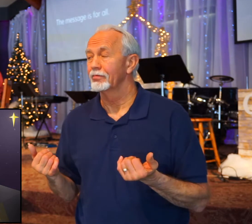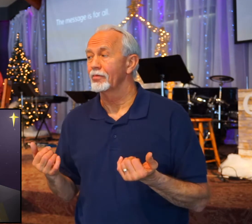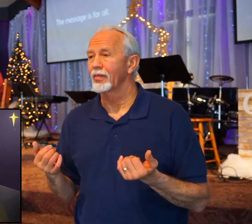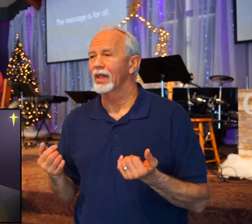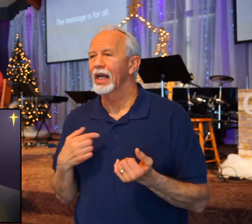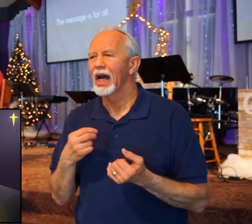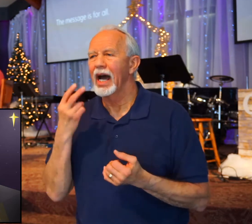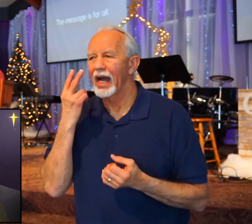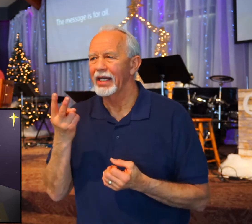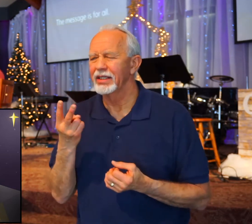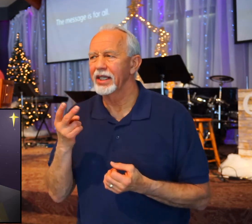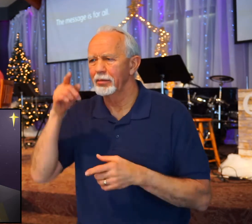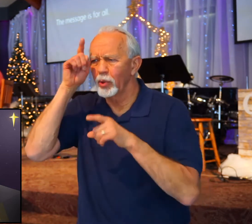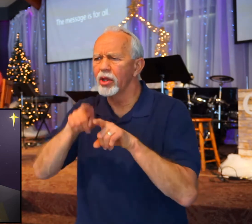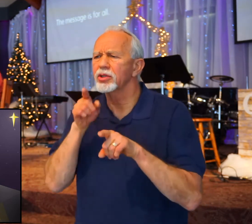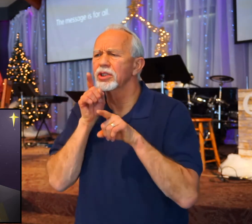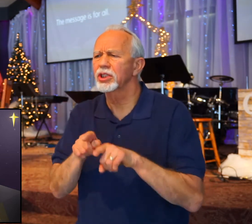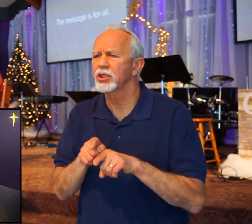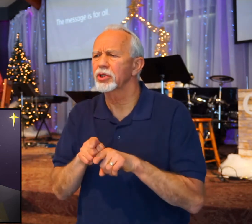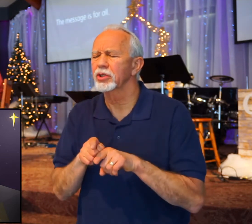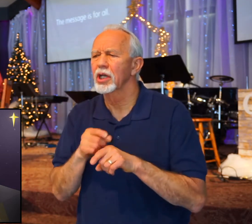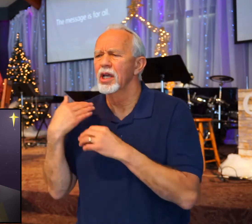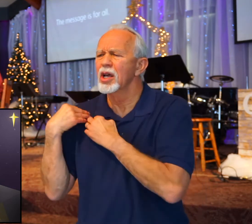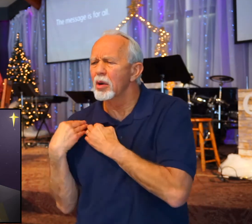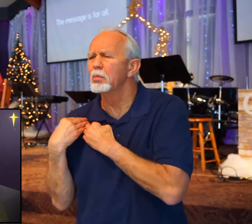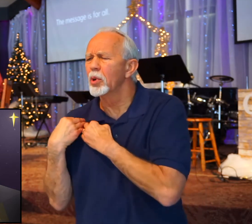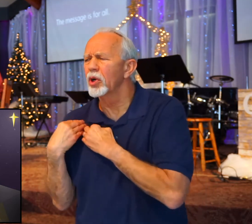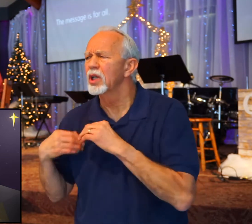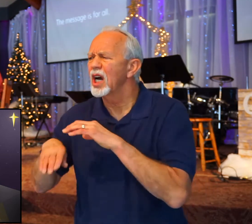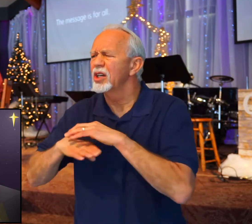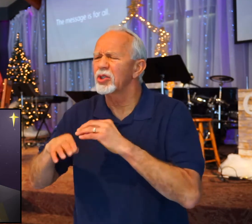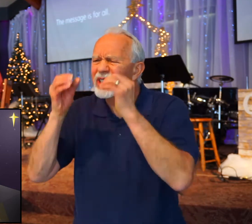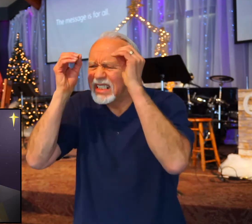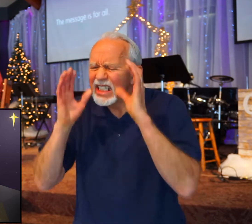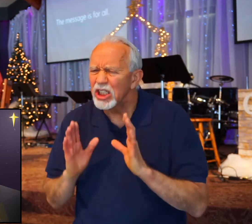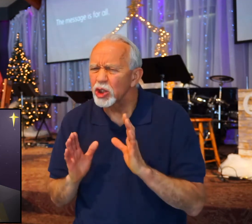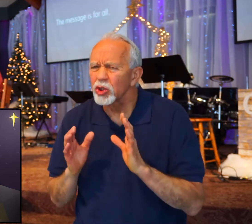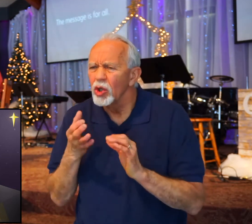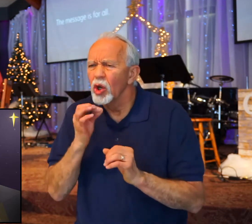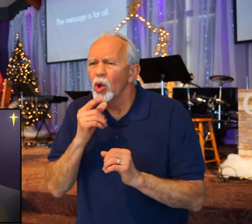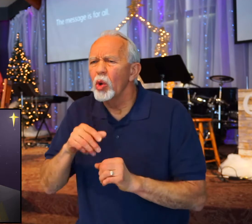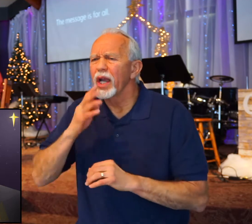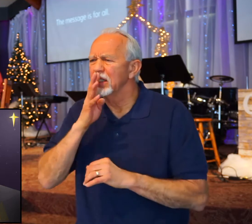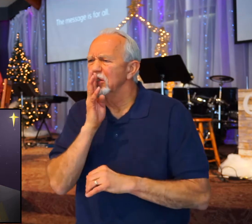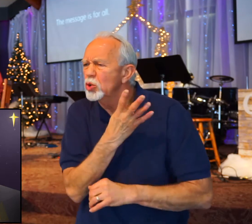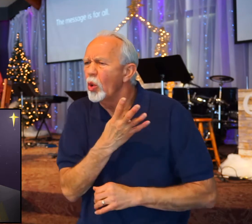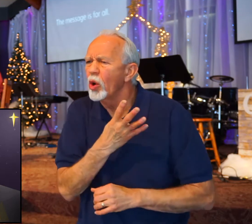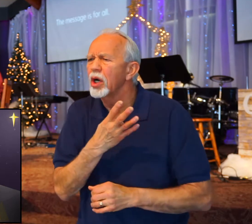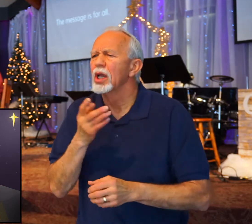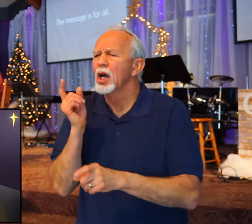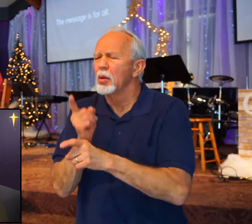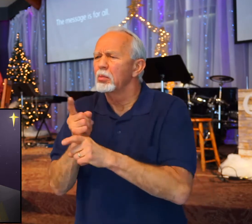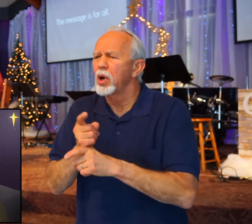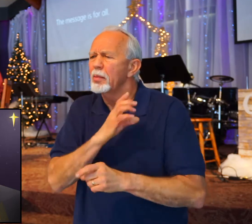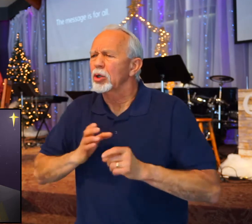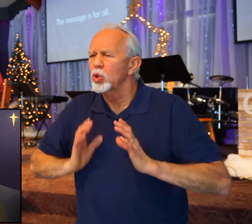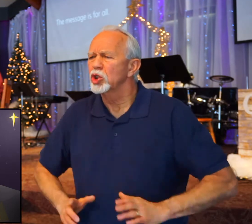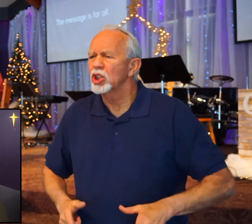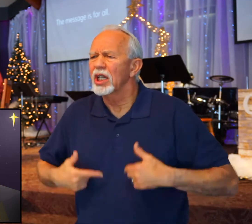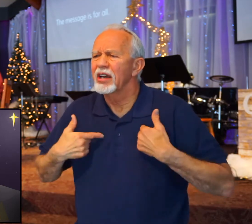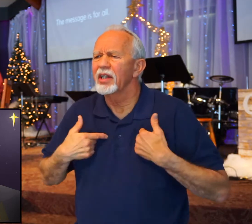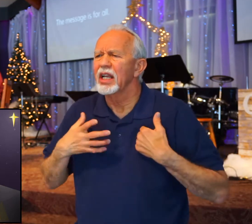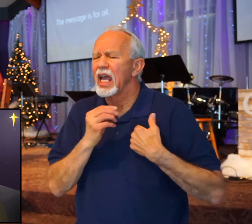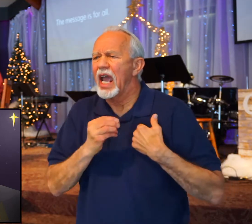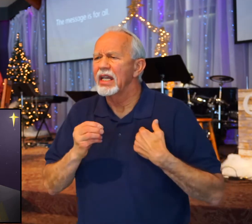I see brothers and sisters burdened under teachers who ignore proper Christian living,